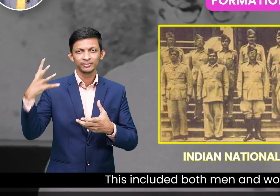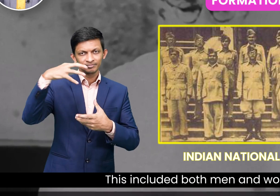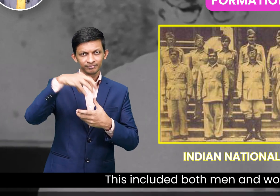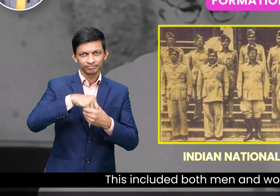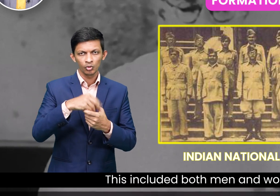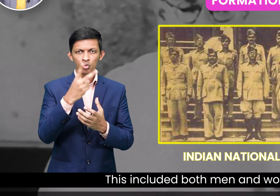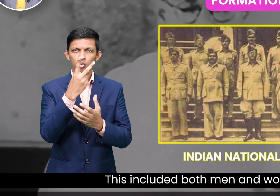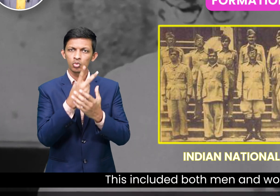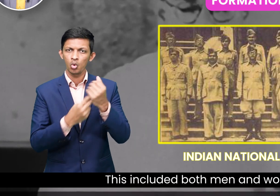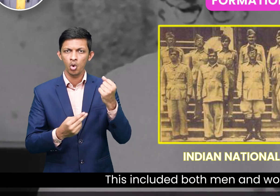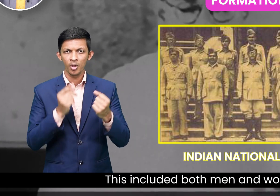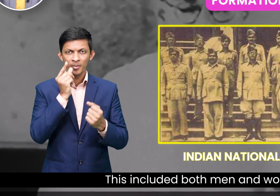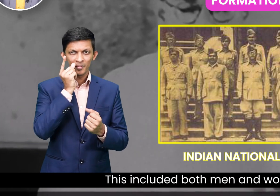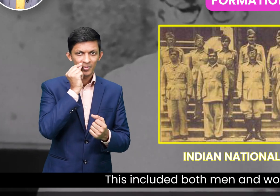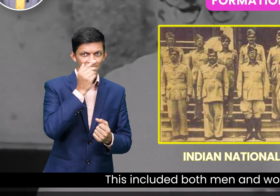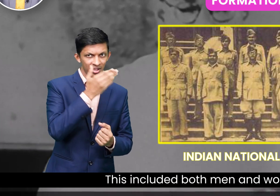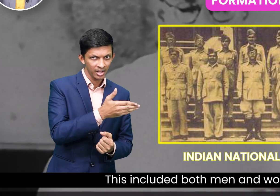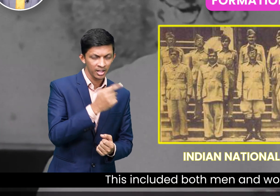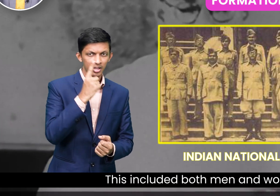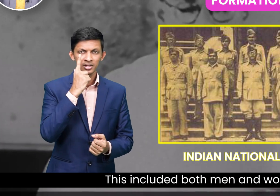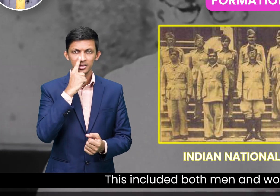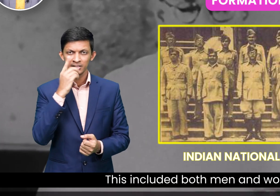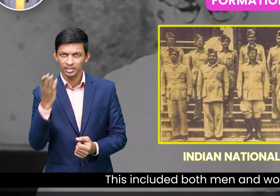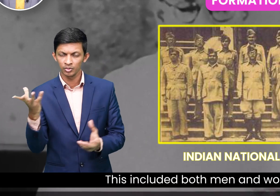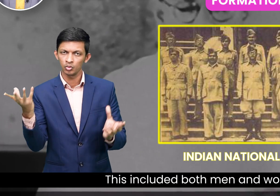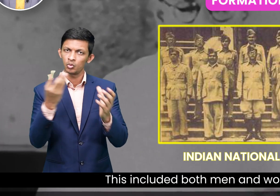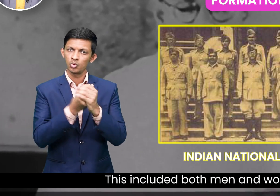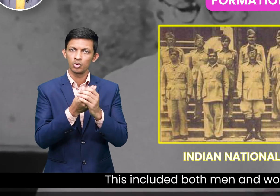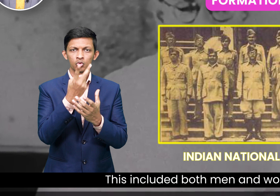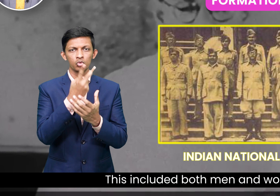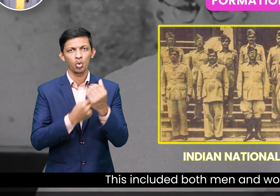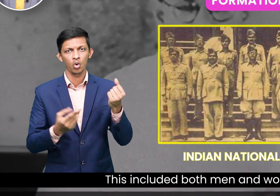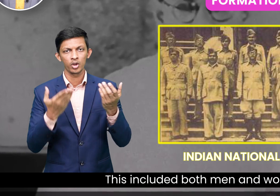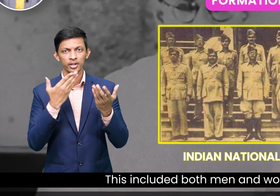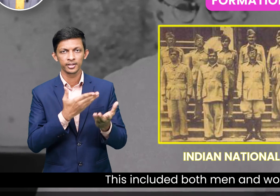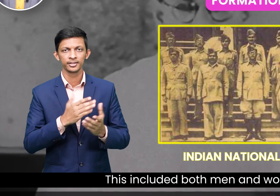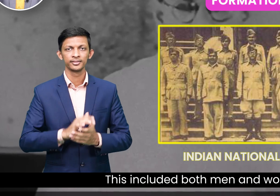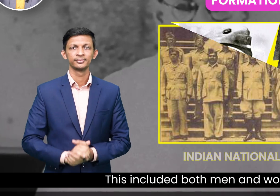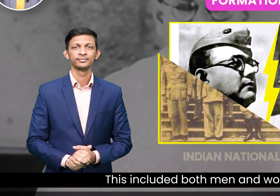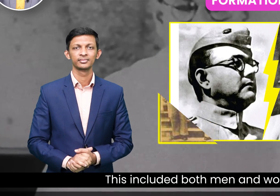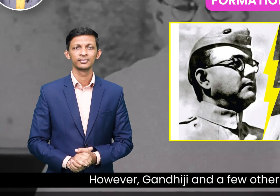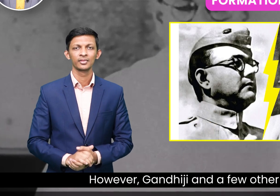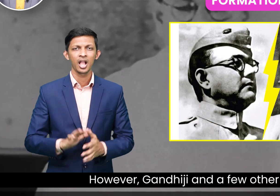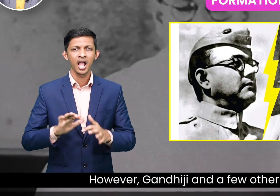This included both men and women.